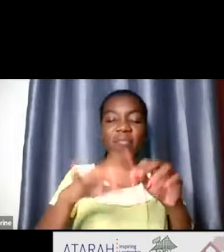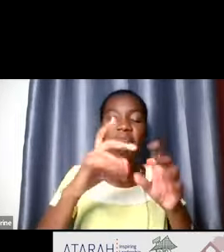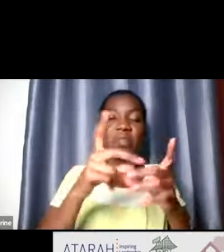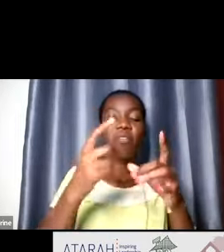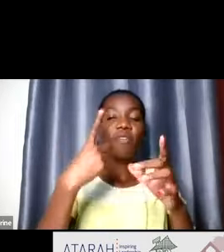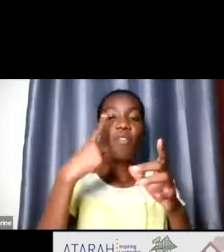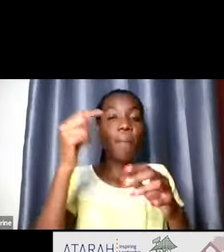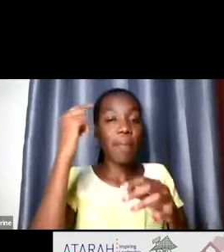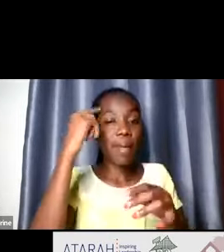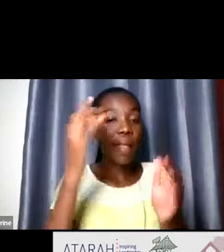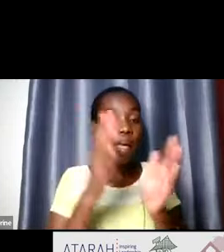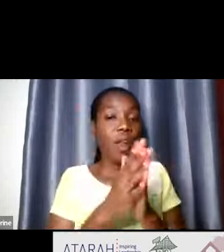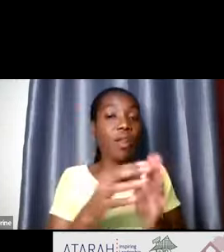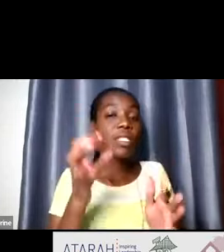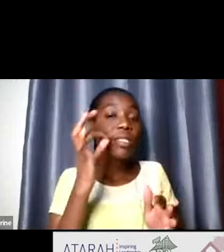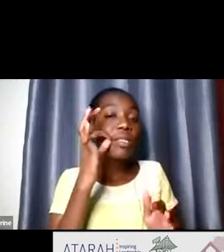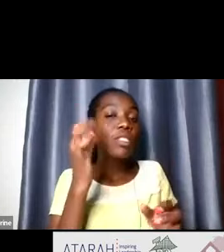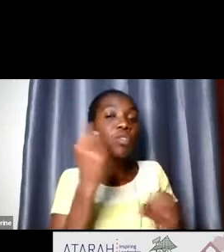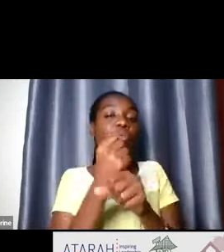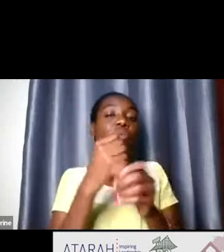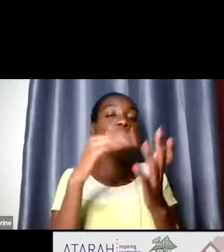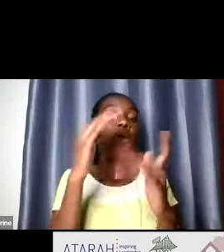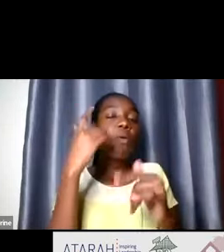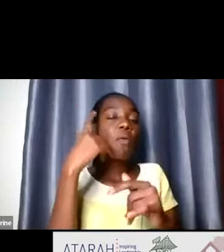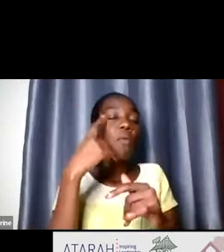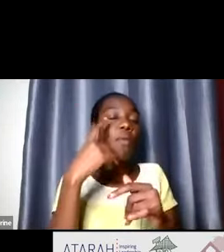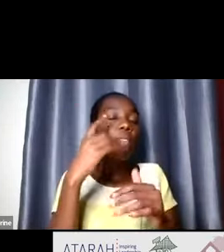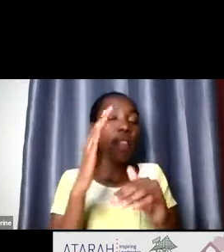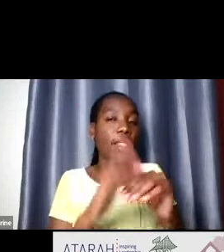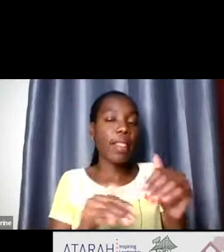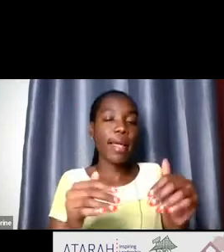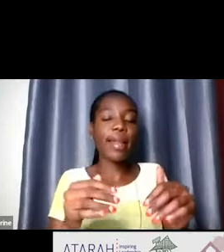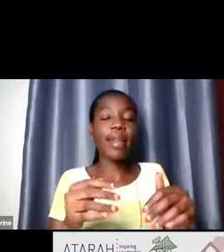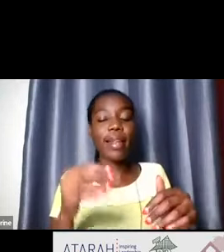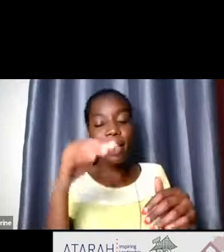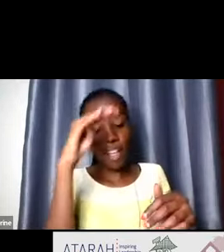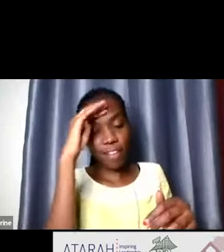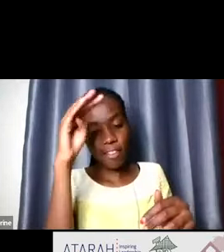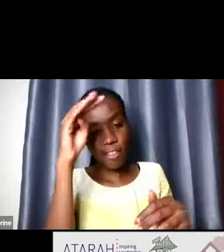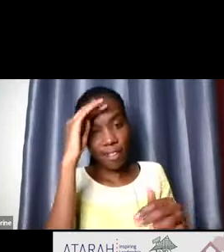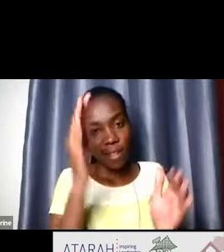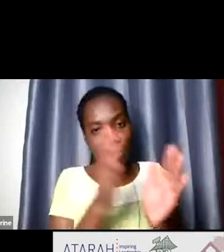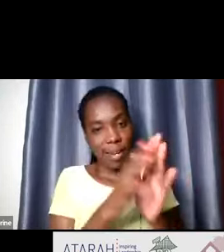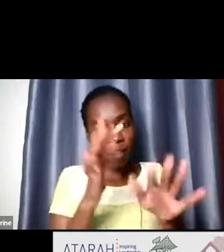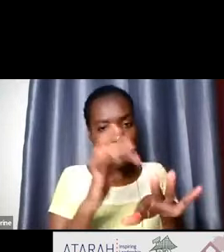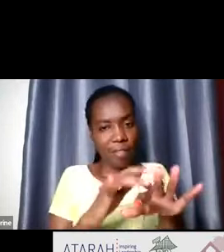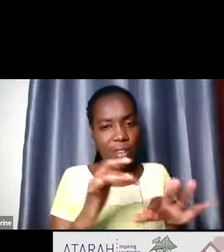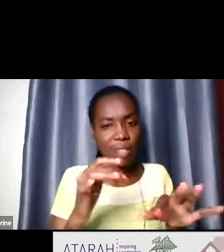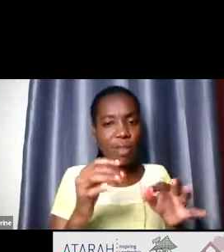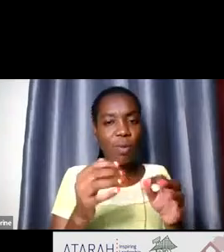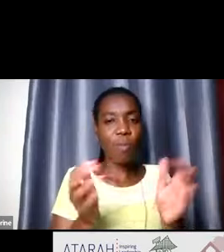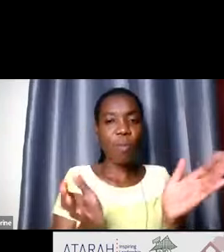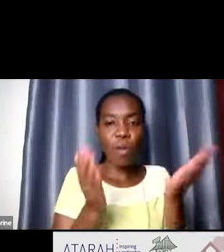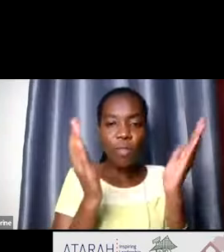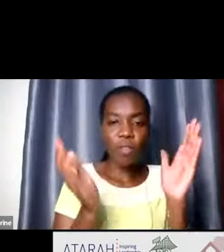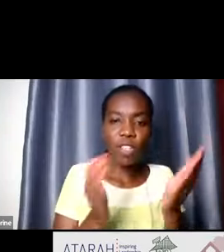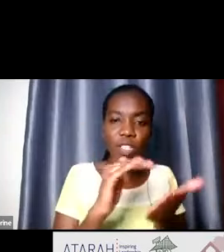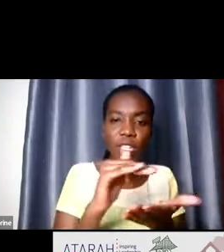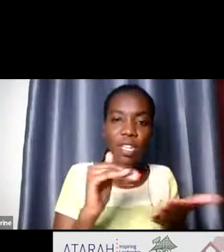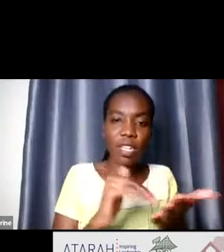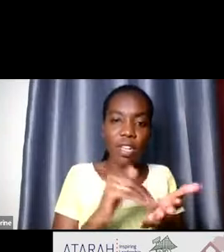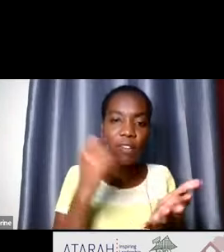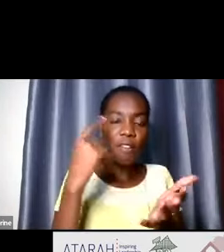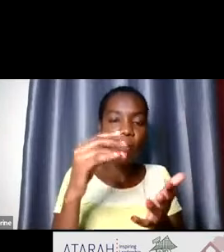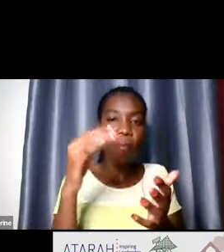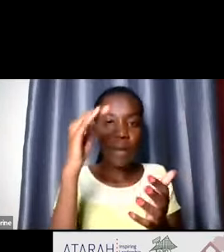the weed does much more than just the alcohol. Weed will affect the motivational center of the brain, so that people who